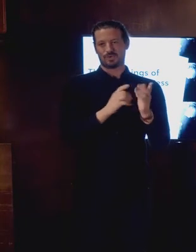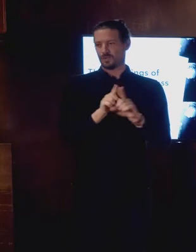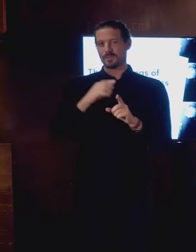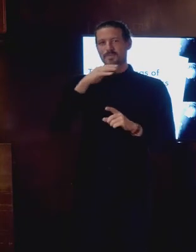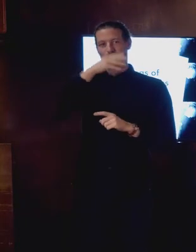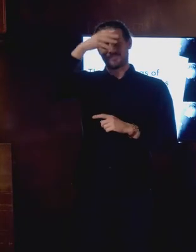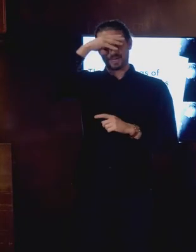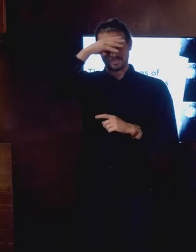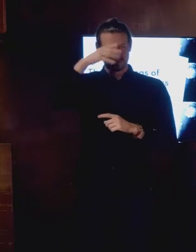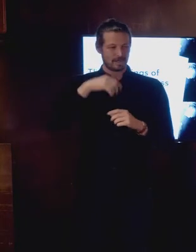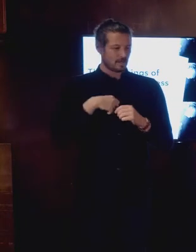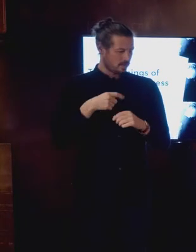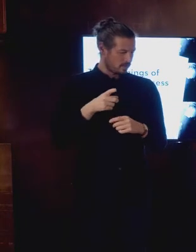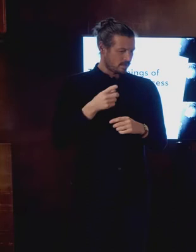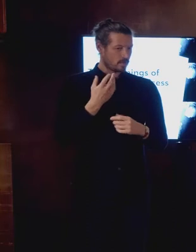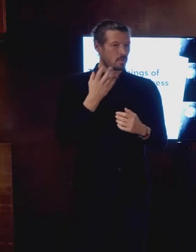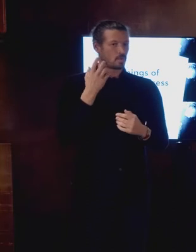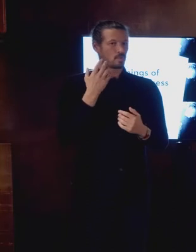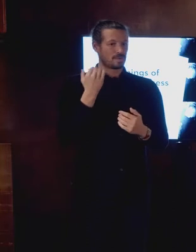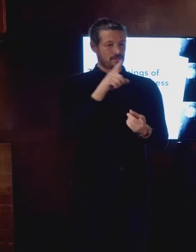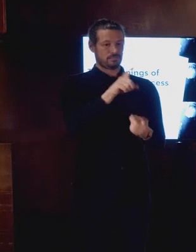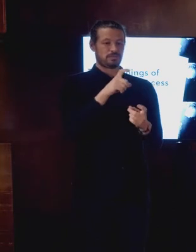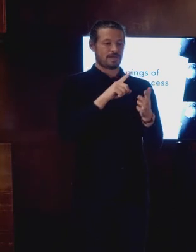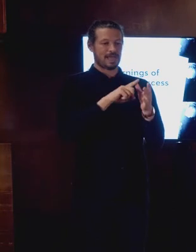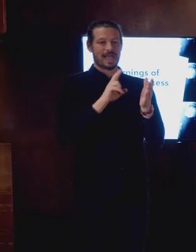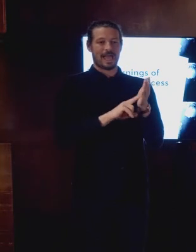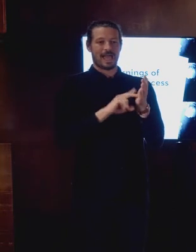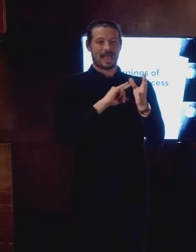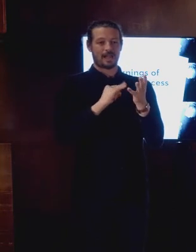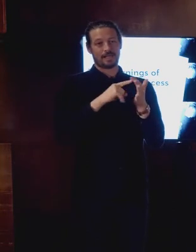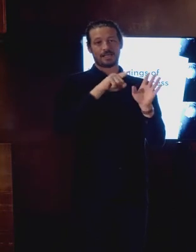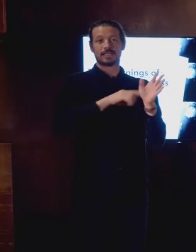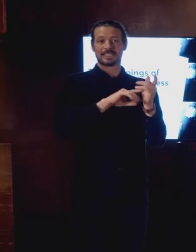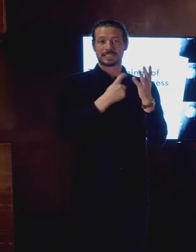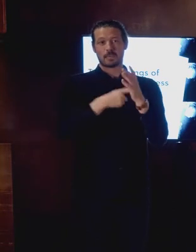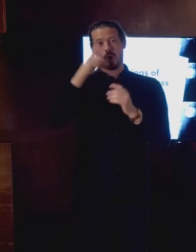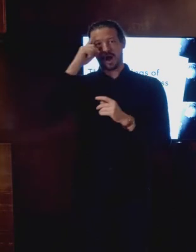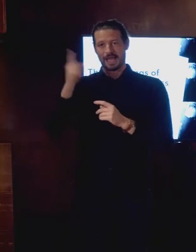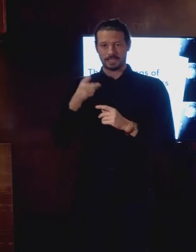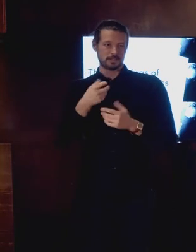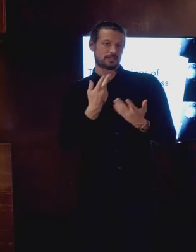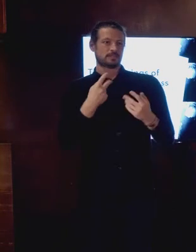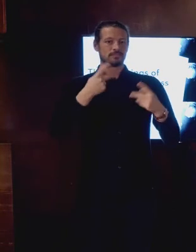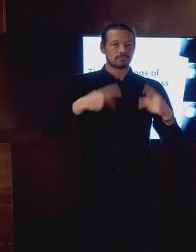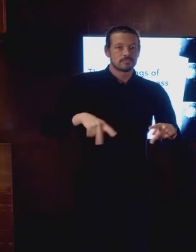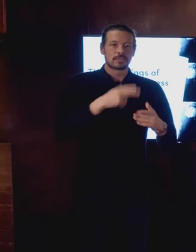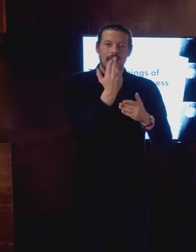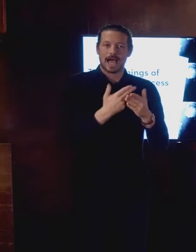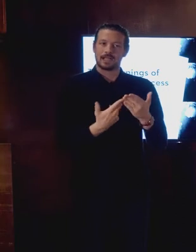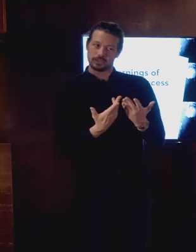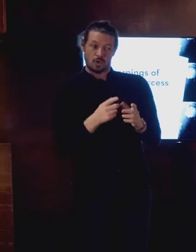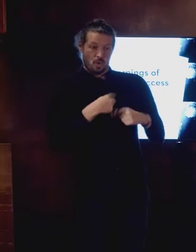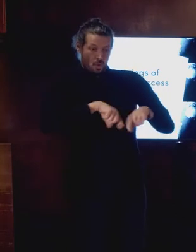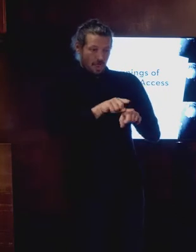we have just employed Anna Seymour, who's an amazing artist and dancer. And so we're learning how to communicate better with both